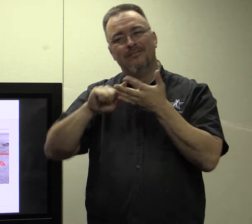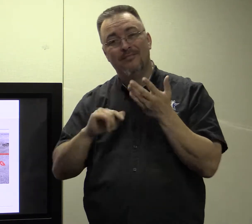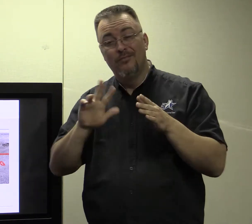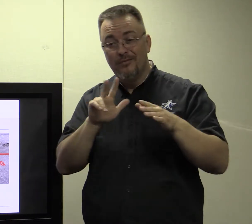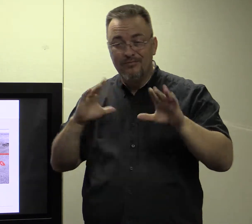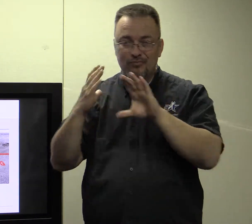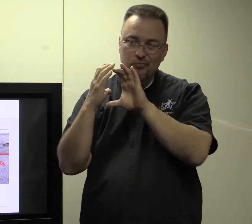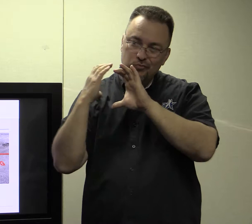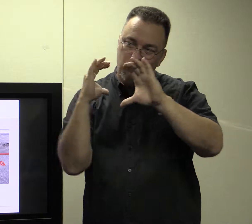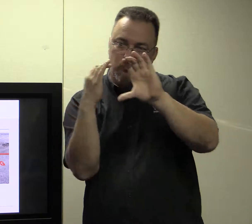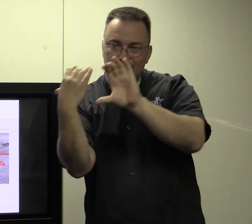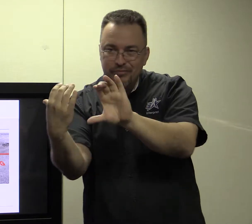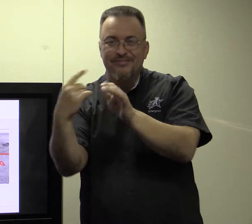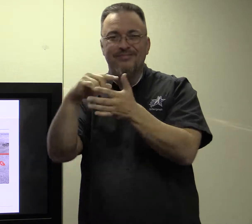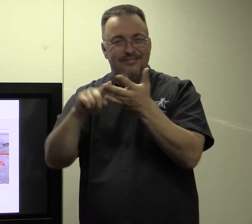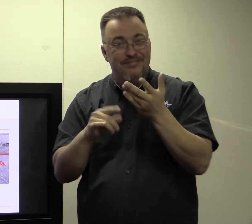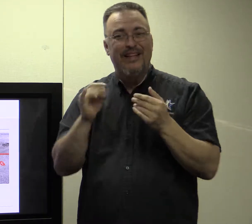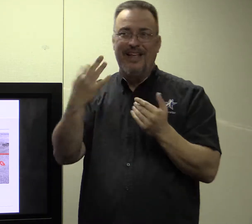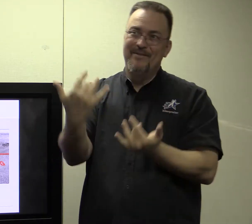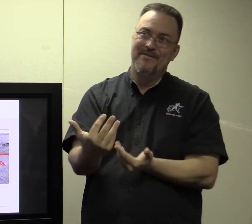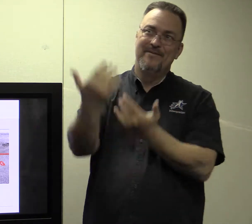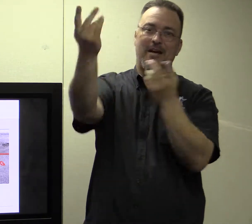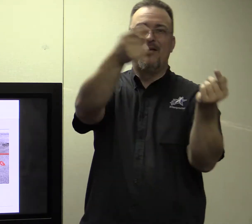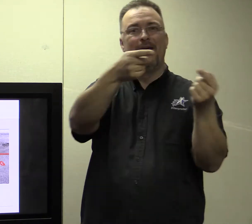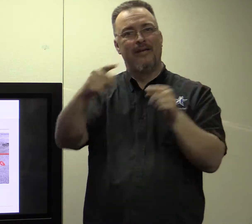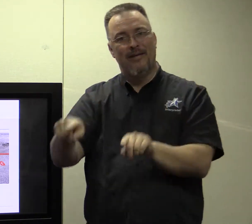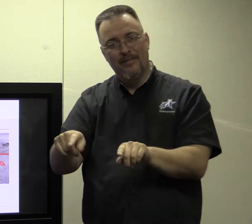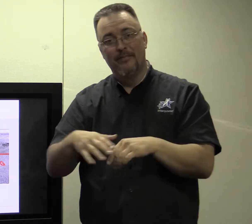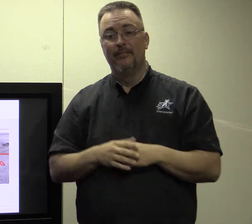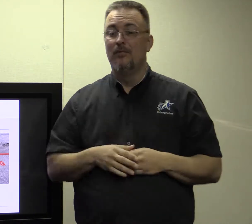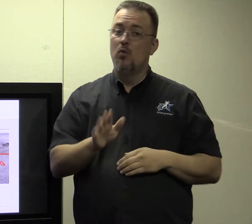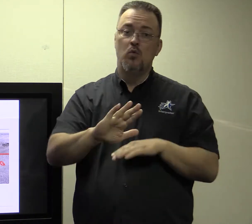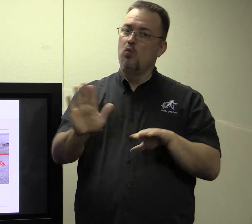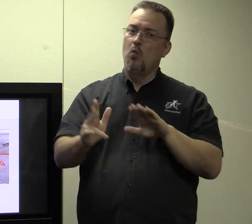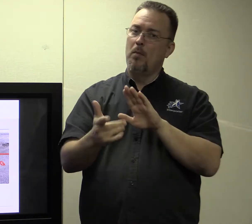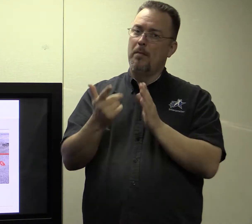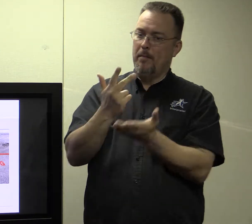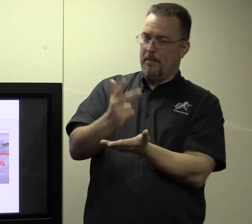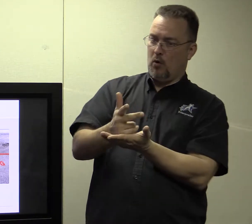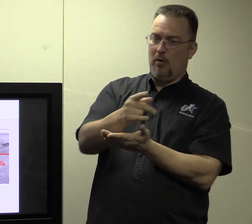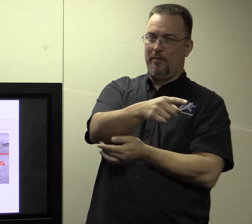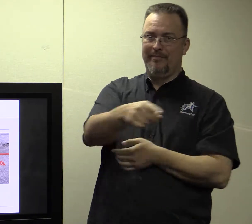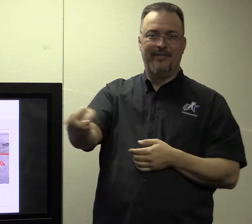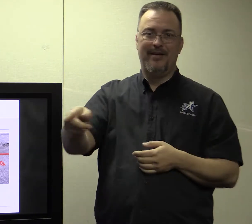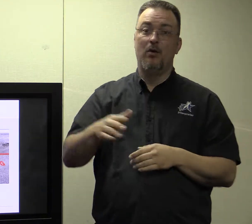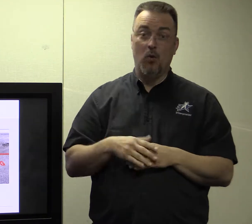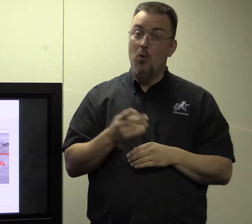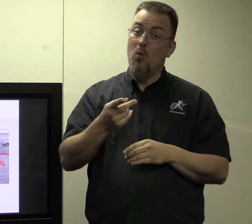an emergency such as a fire. Do not park in the fire lanes. Your car will be towed.